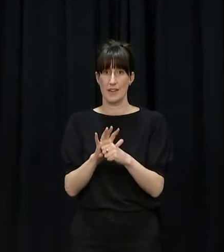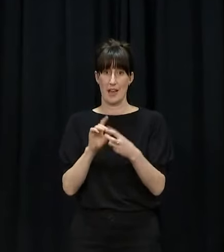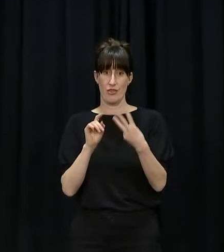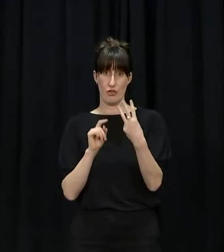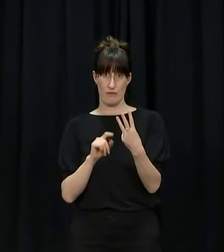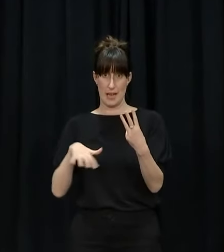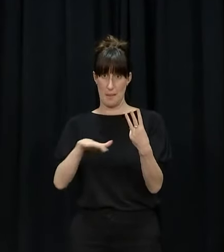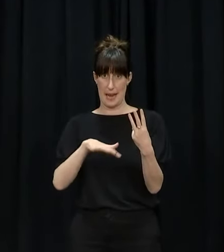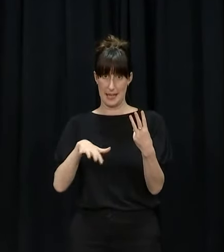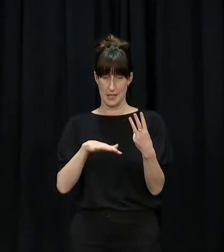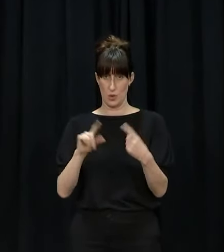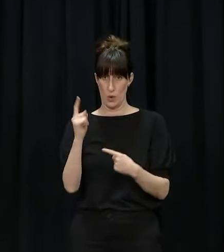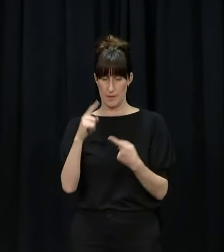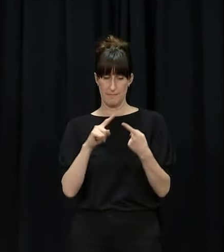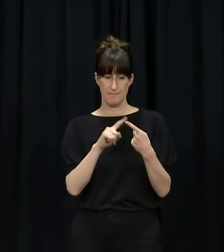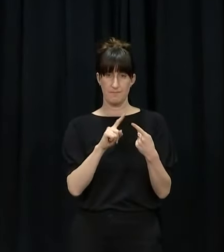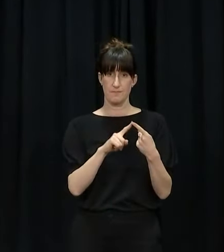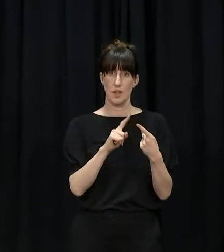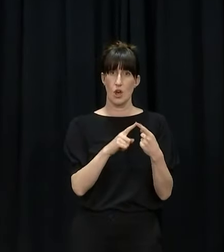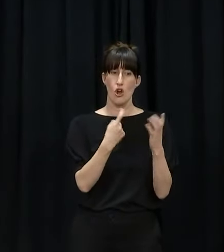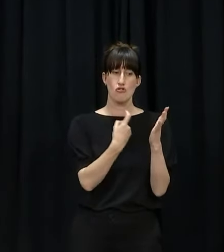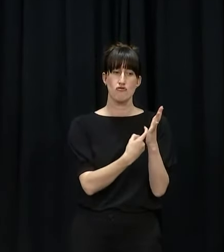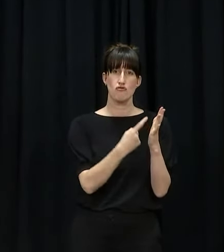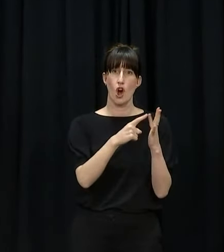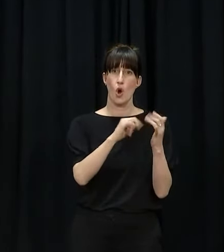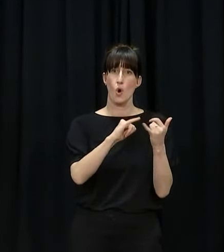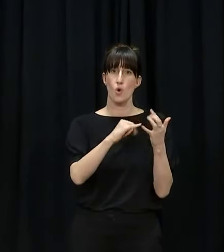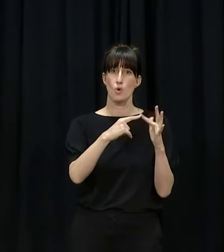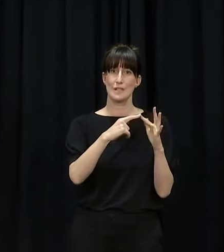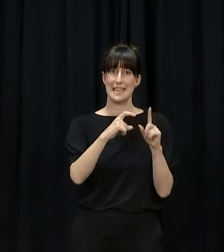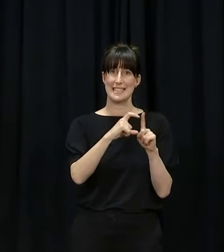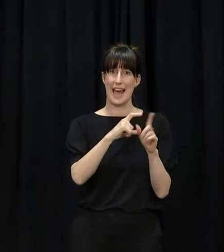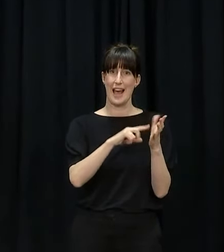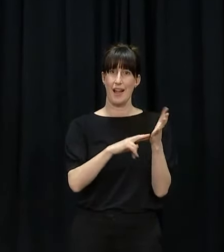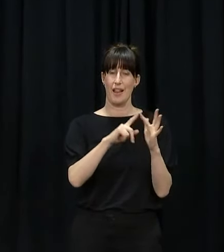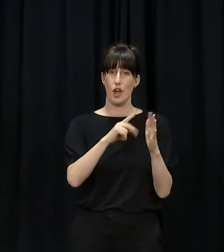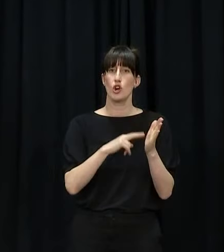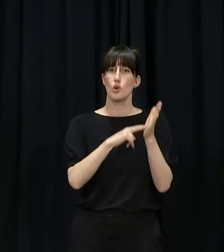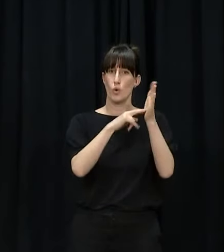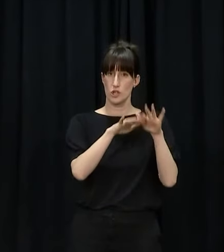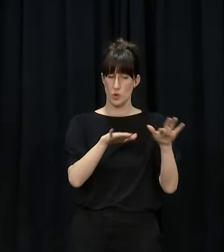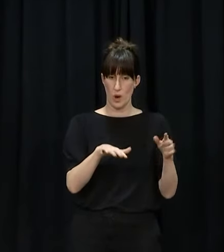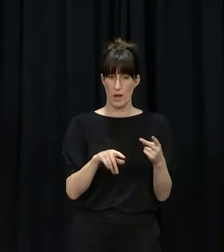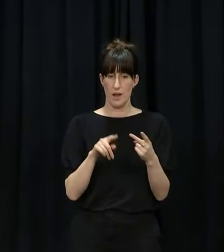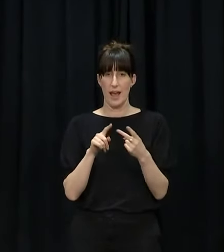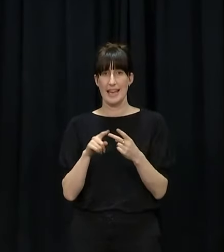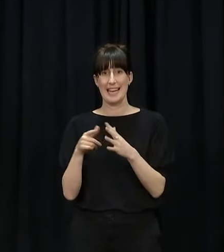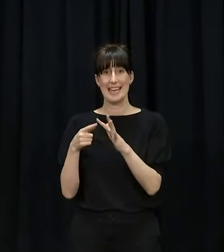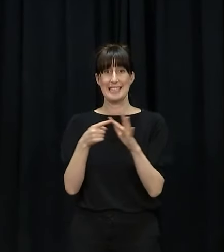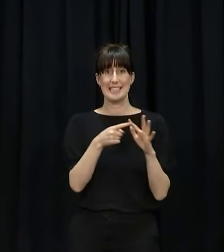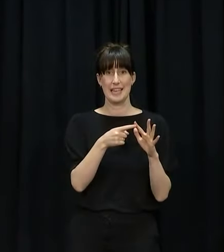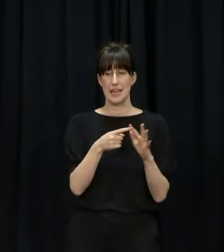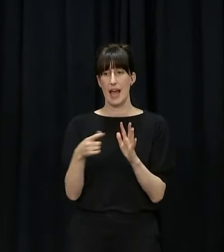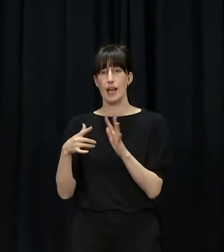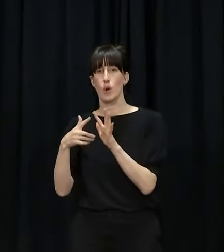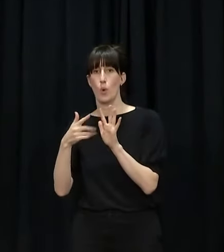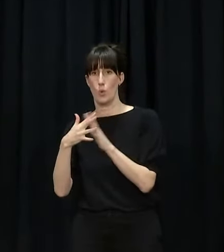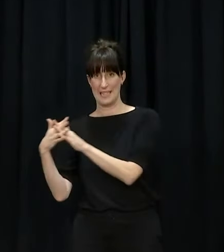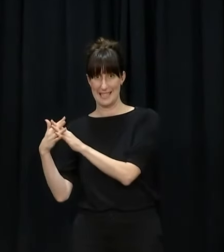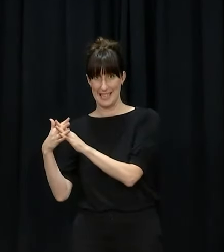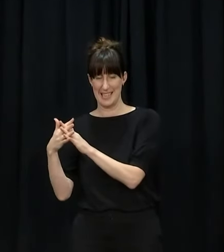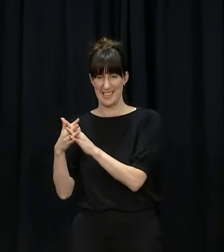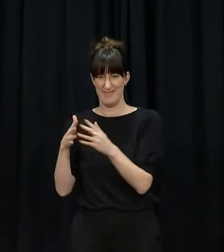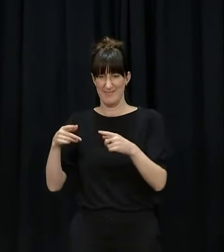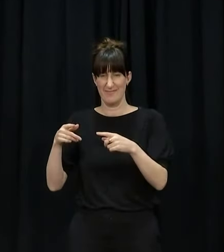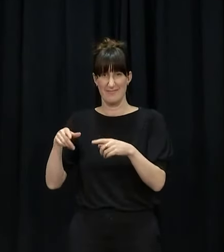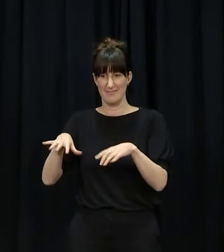Auckland sites: Rosedale on Auckland's North Shore and the Western and Eastern interceptors. Sampling from